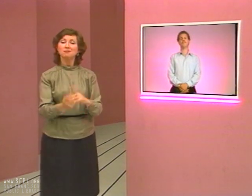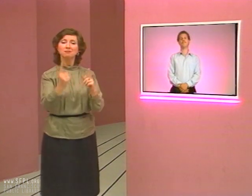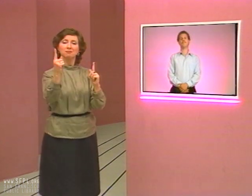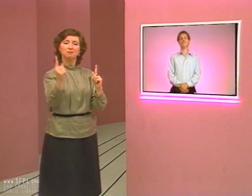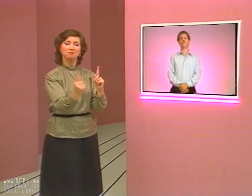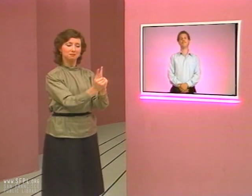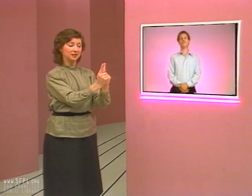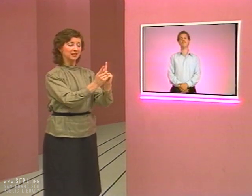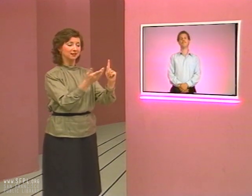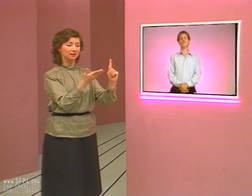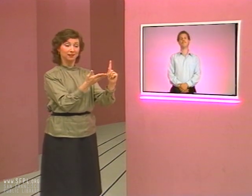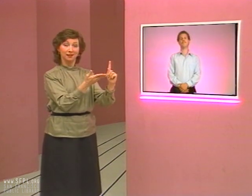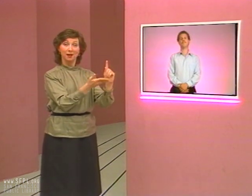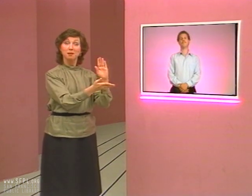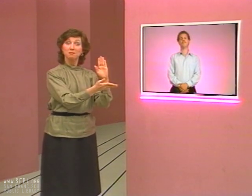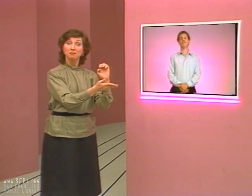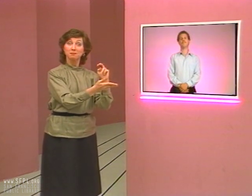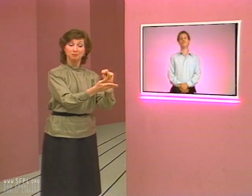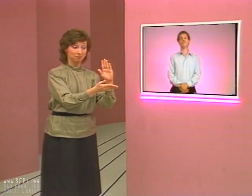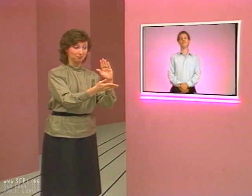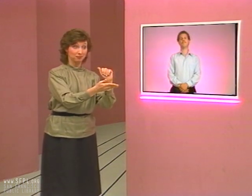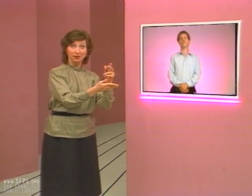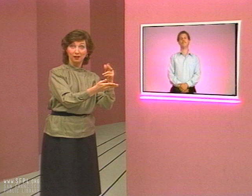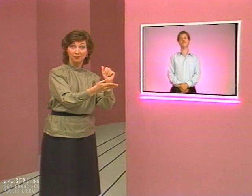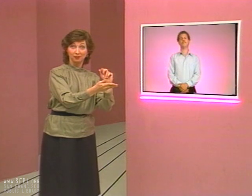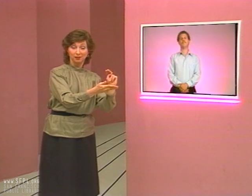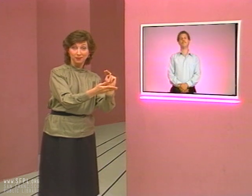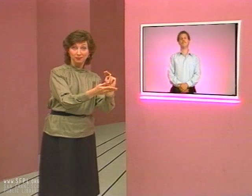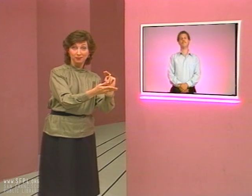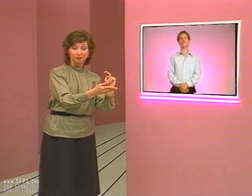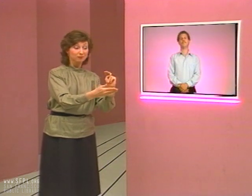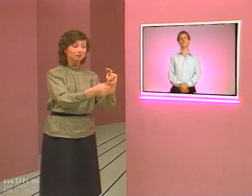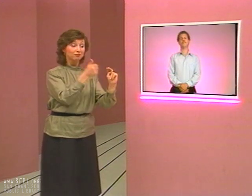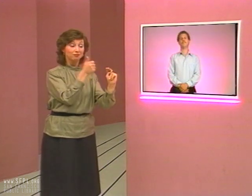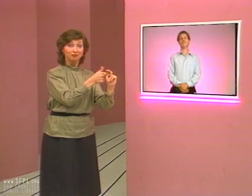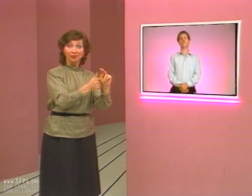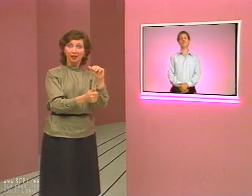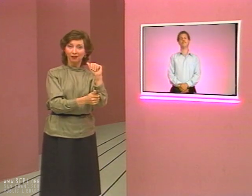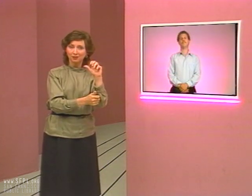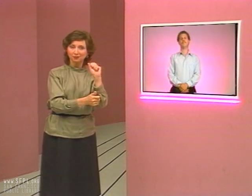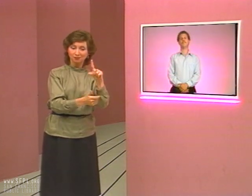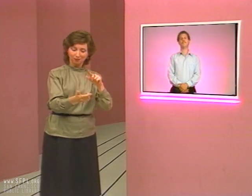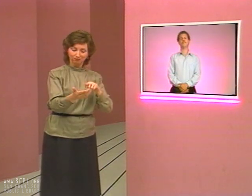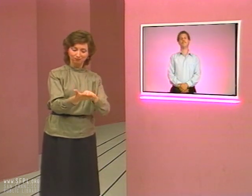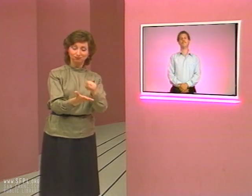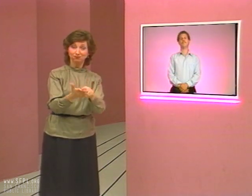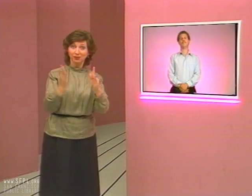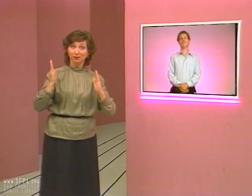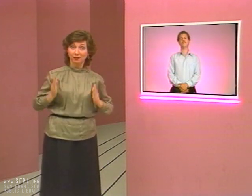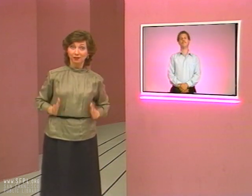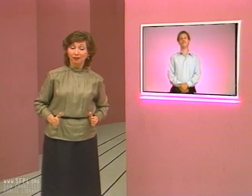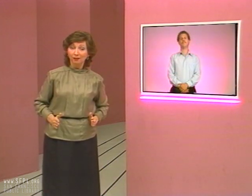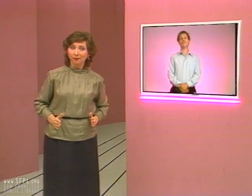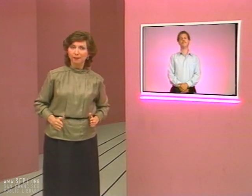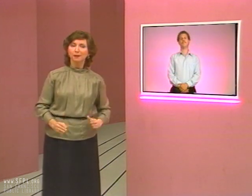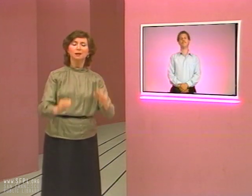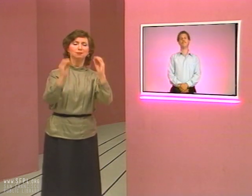culture. Ben Bahan is an American Sign Language researcher, an instructor, and